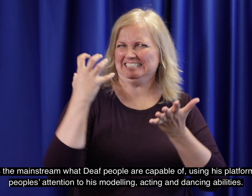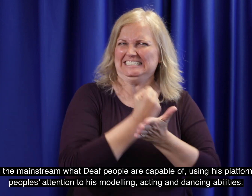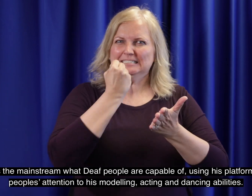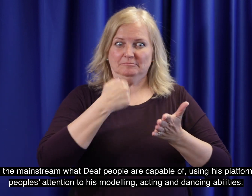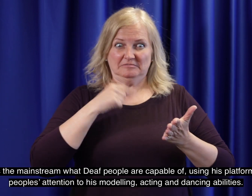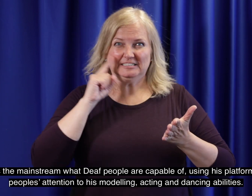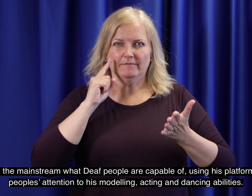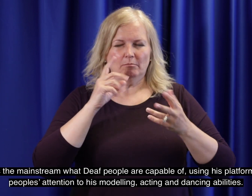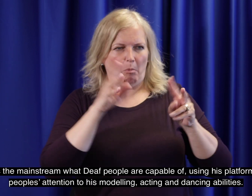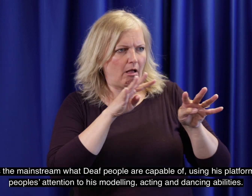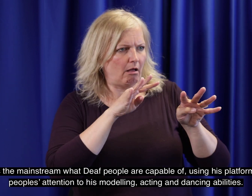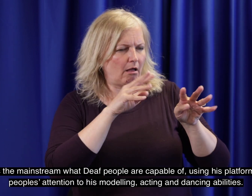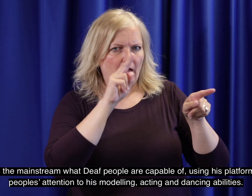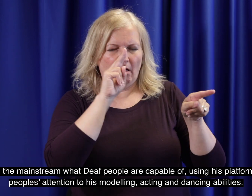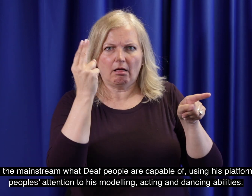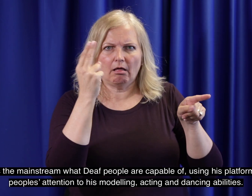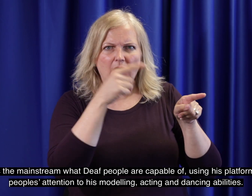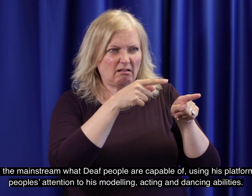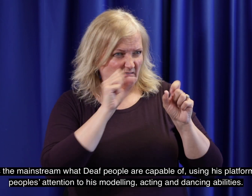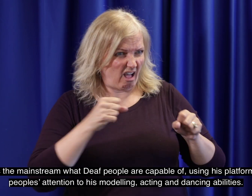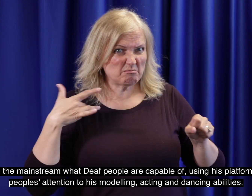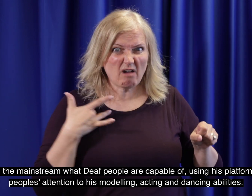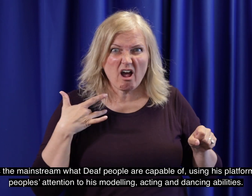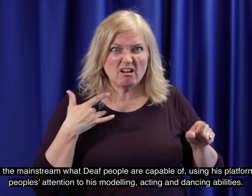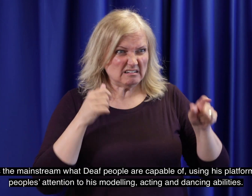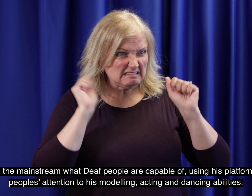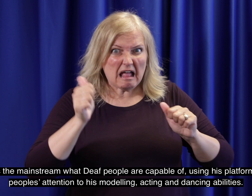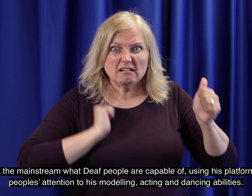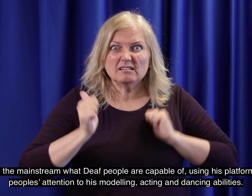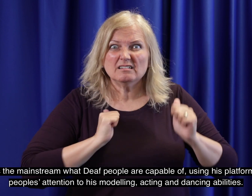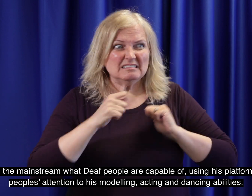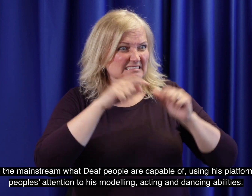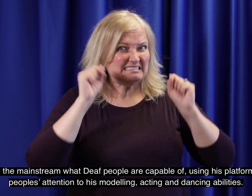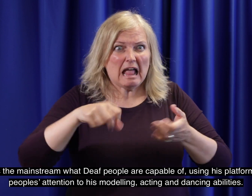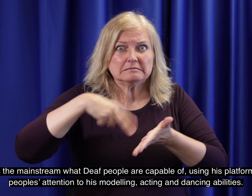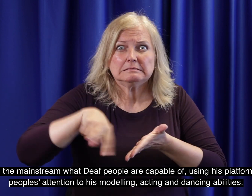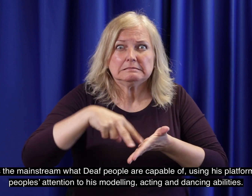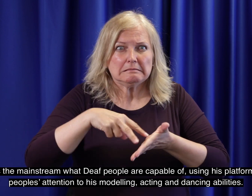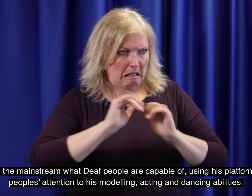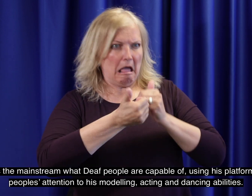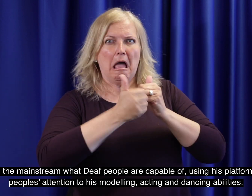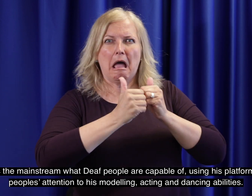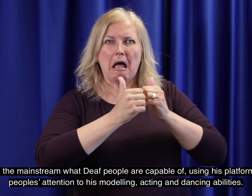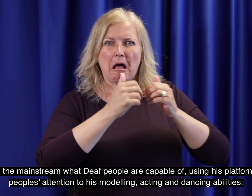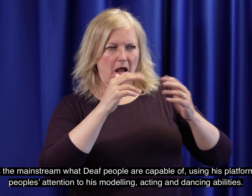Nyle shows the mainstream what deaf people are capable of, using his platform to capture people's attention to